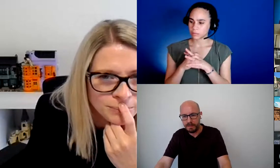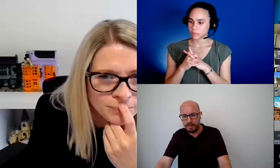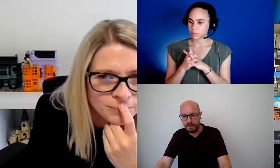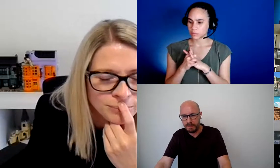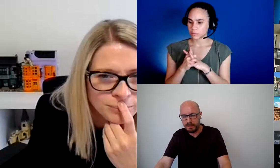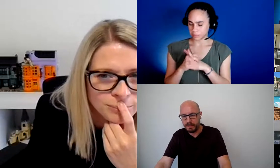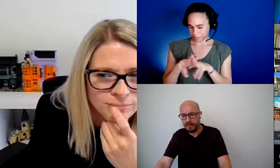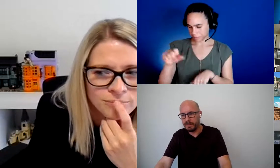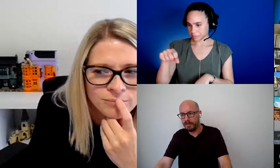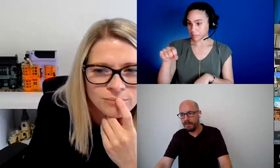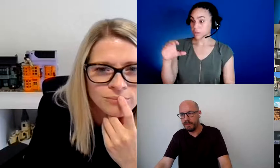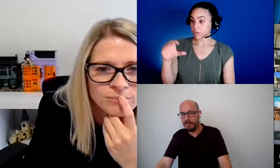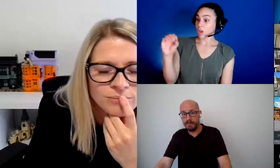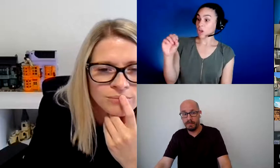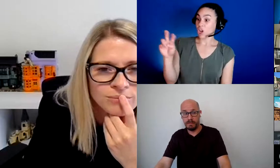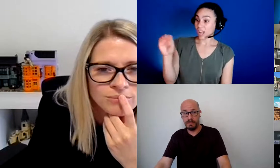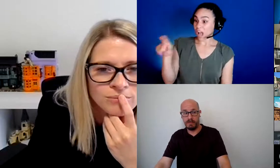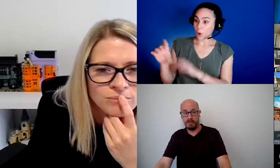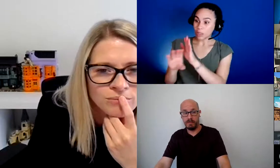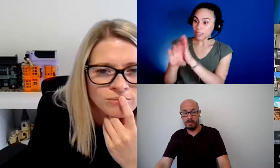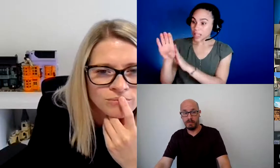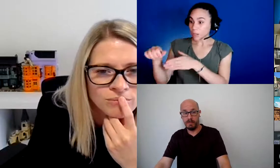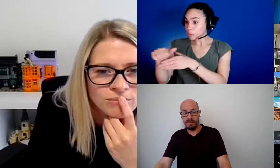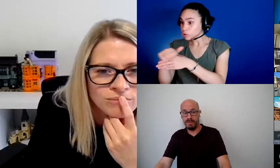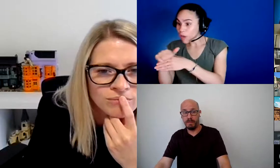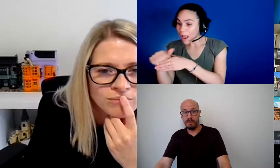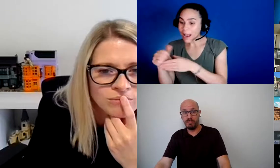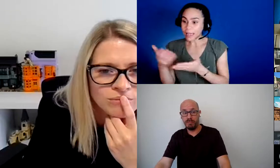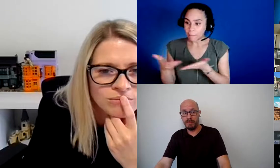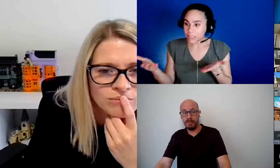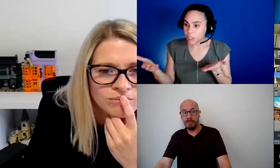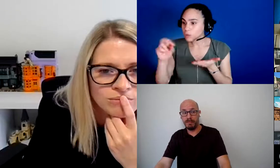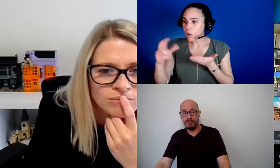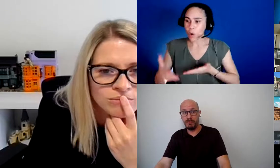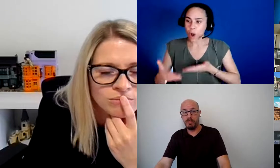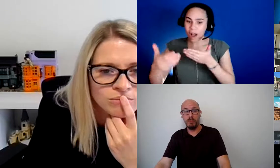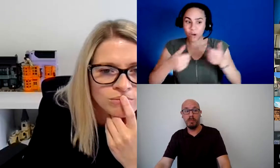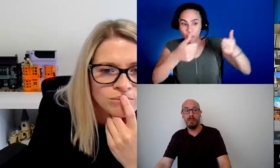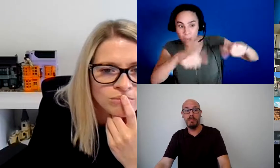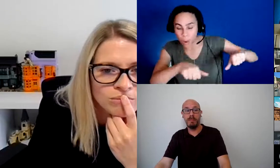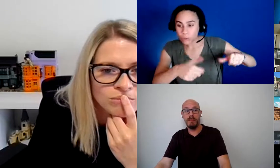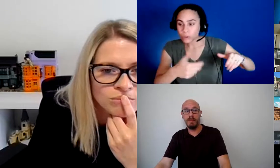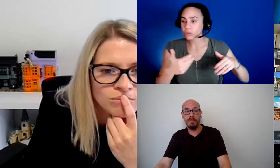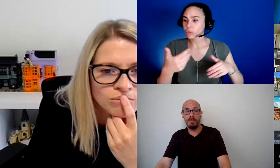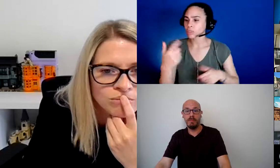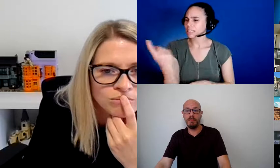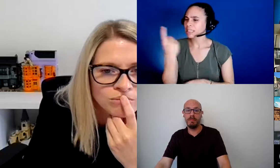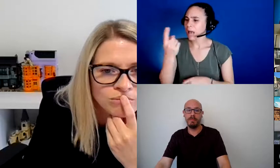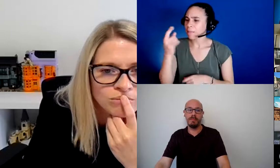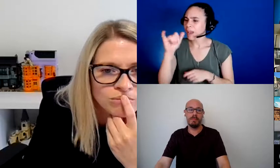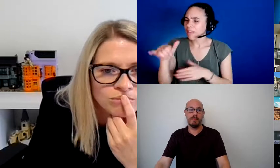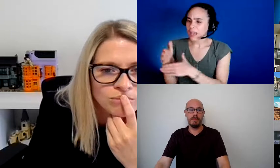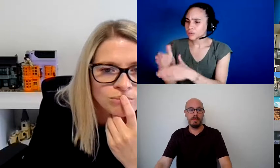Yes, has Convo developed any training materials or do they offer any posters that convey awareness for employees or to